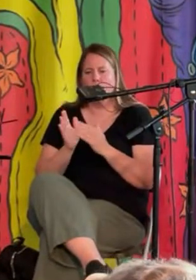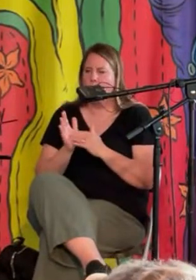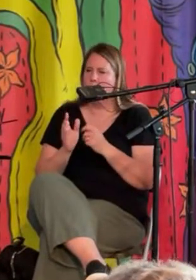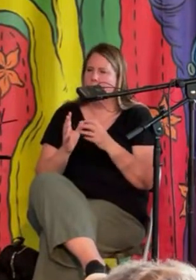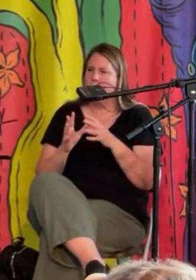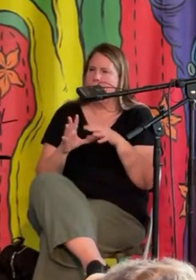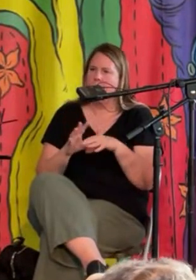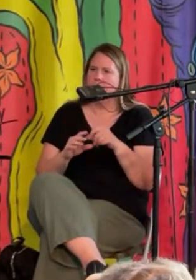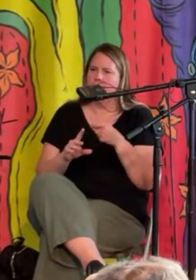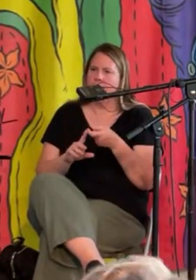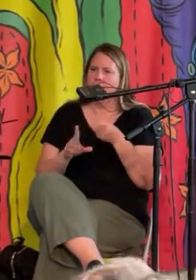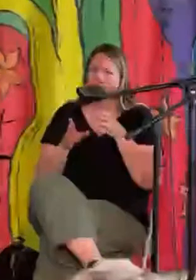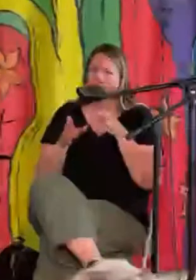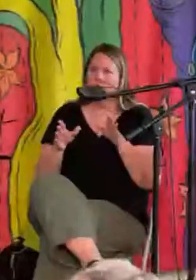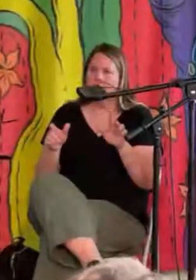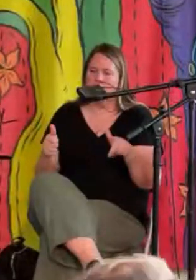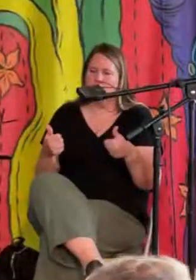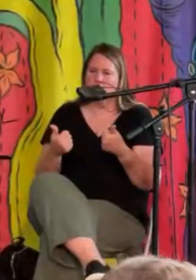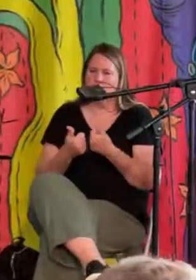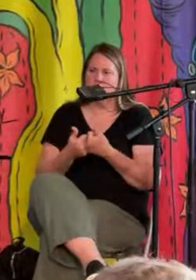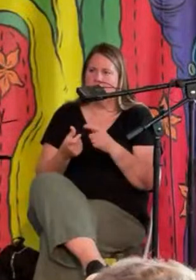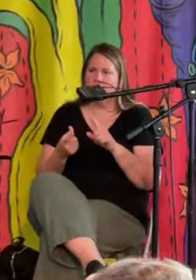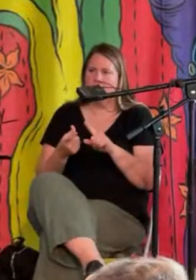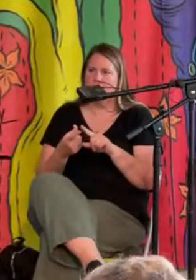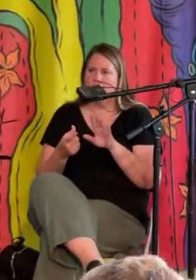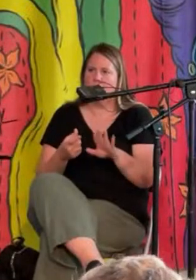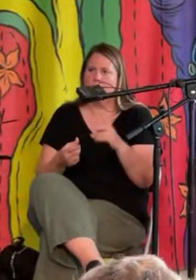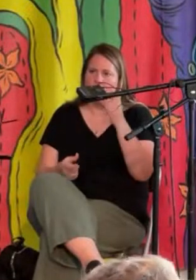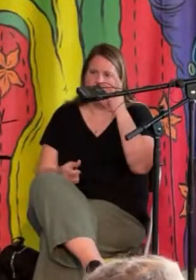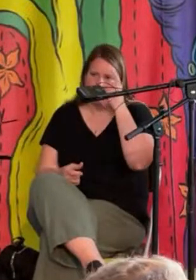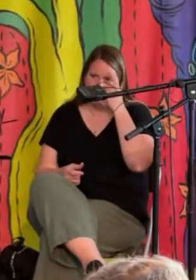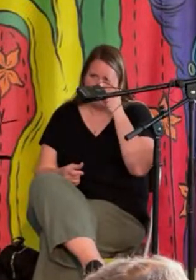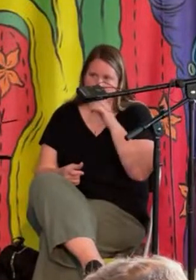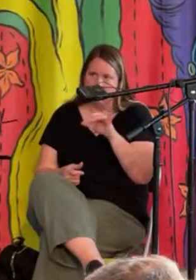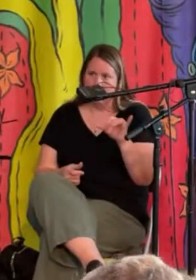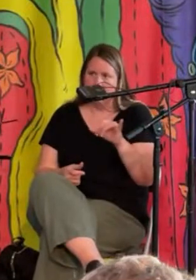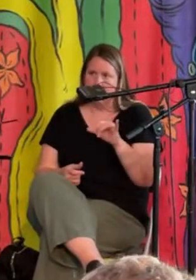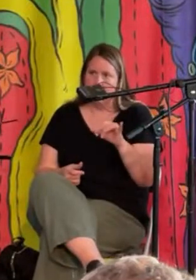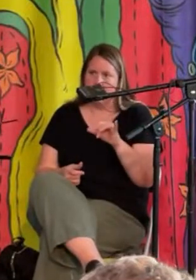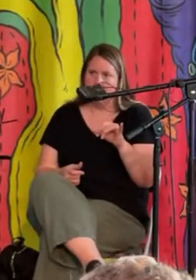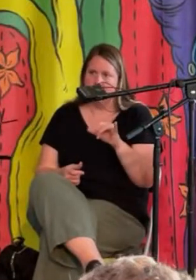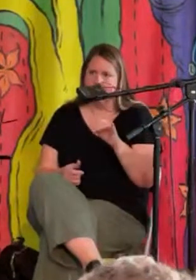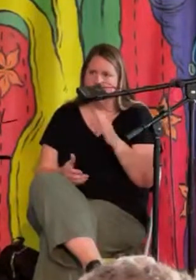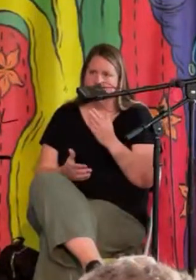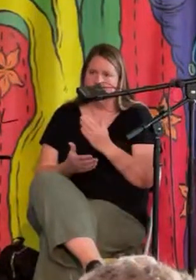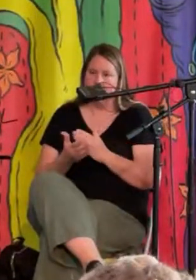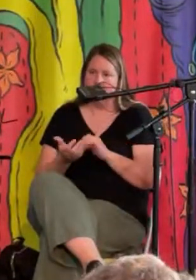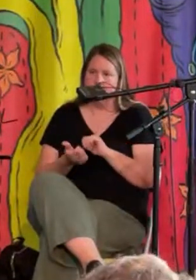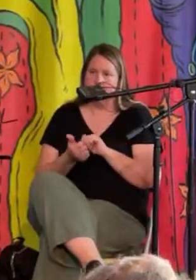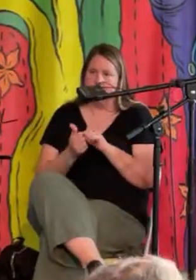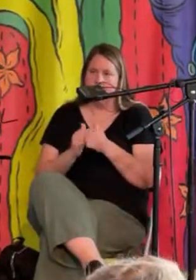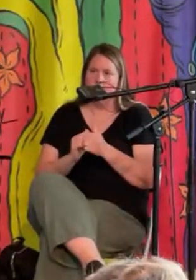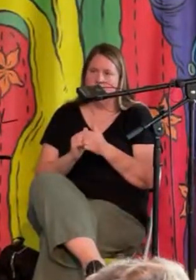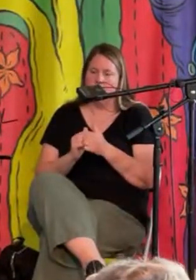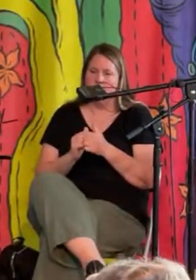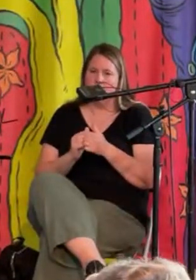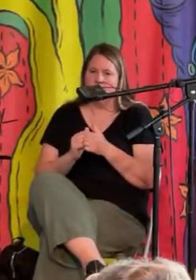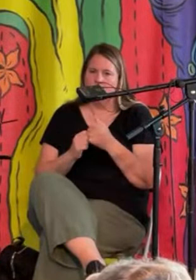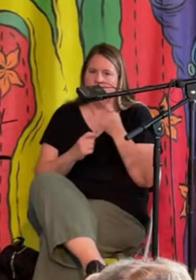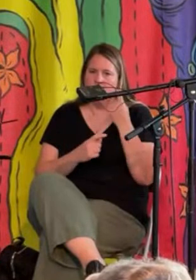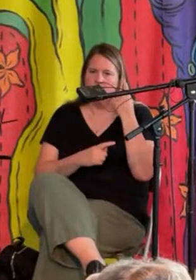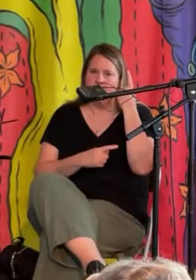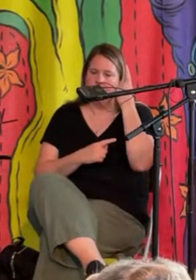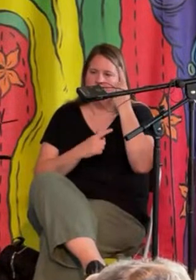is both challenging to your mind, but also somehow dreamlike. Or think of, I don't know,